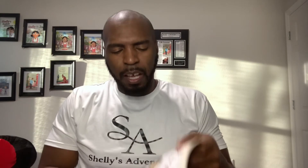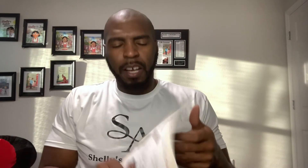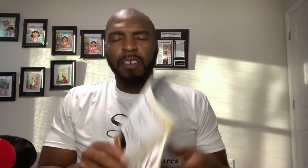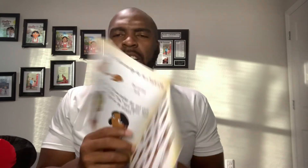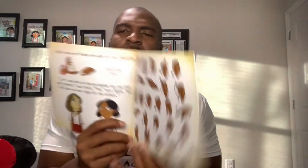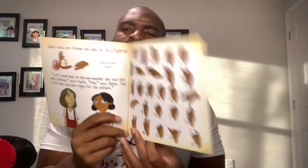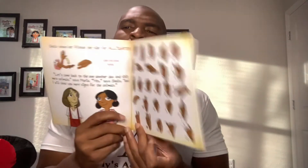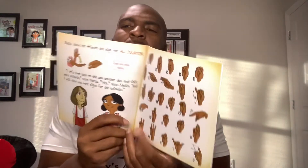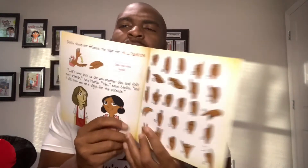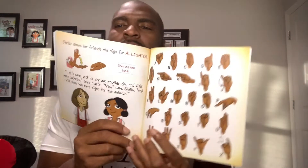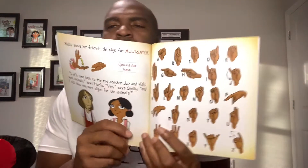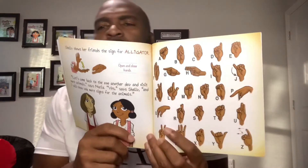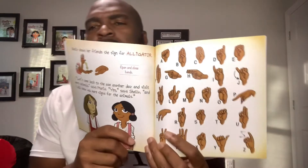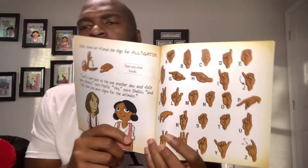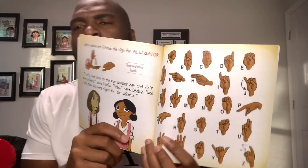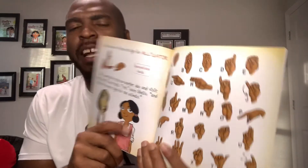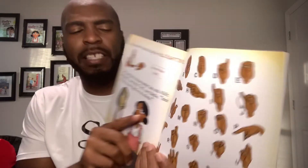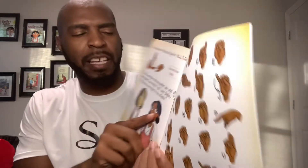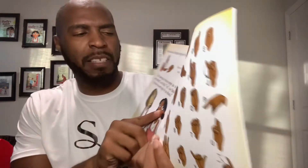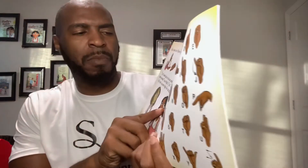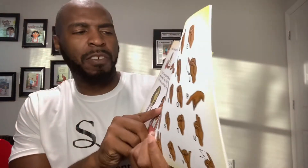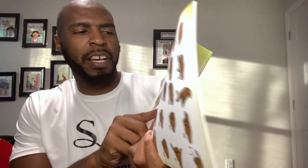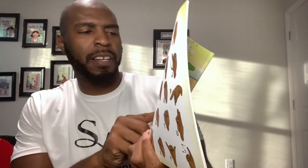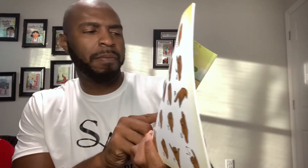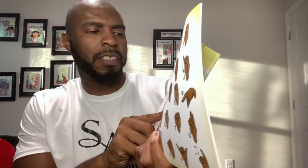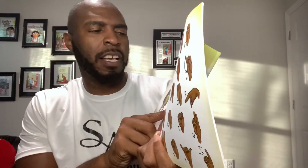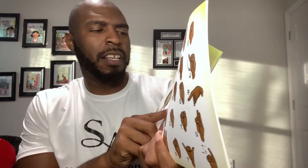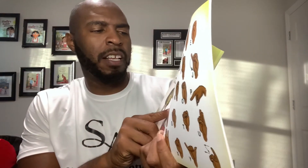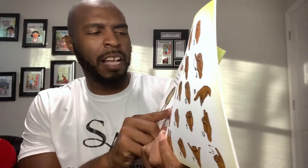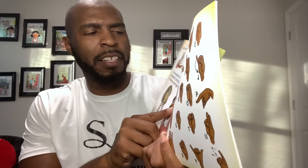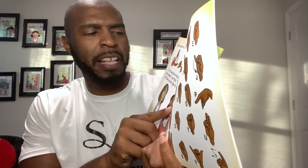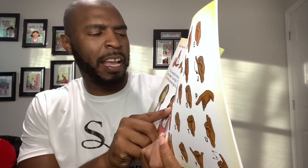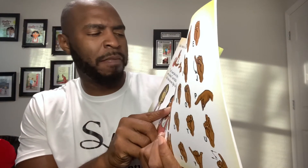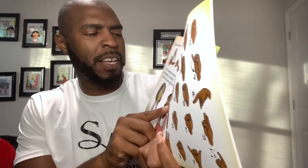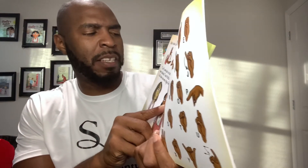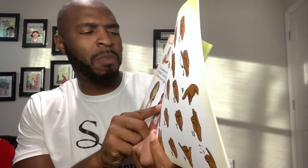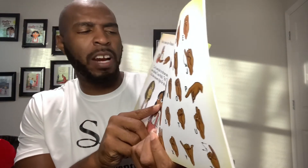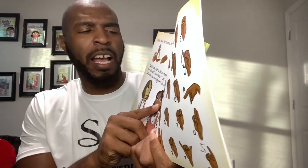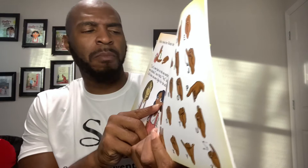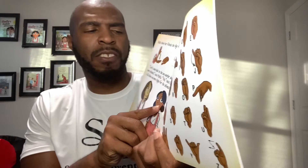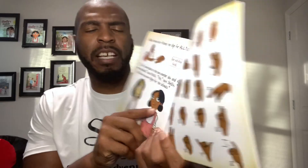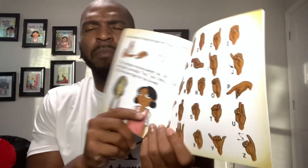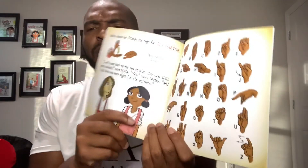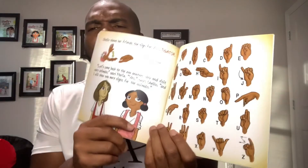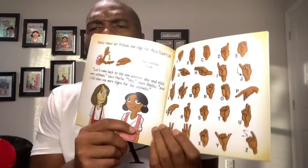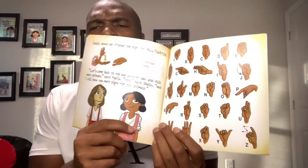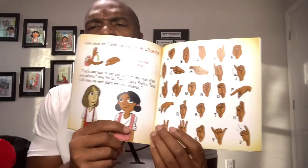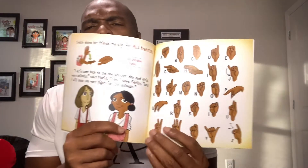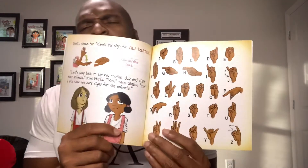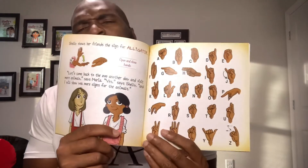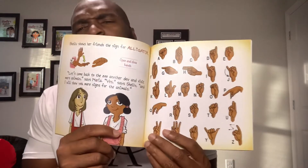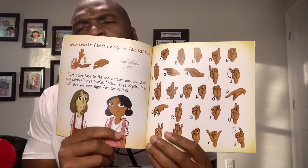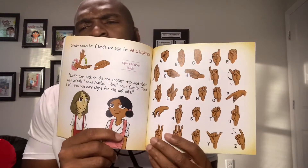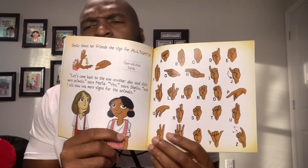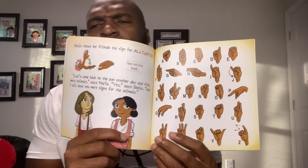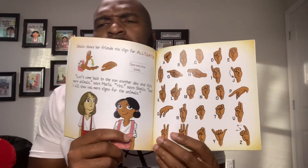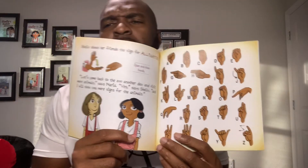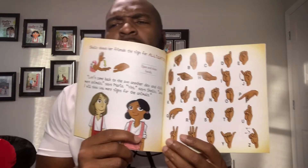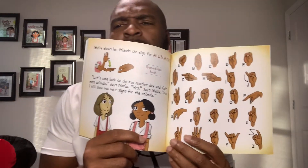"Well, let's come back to the zoo another day," says Maria. "Another day and visit more animals," says Maria. "Yes," says Shelly, "and I will show